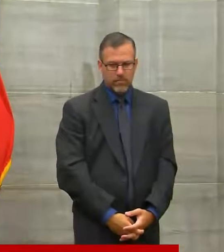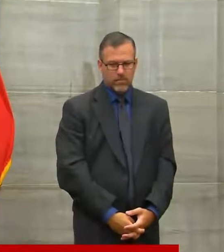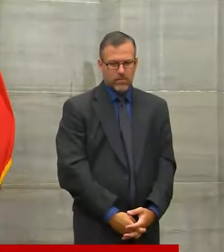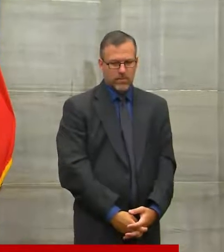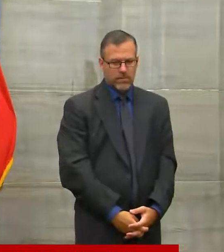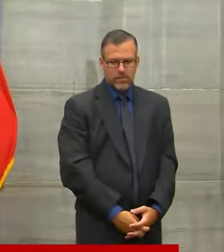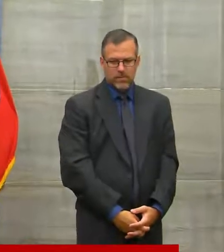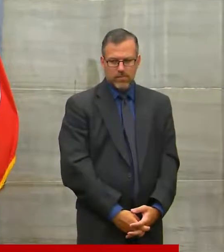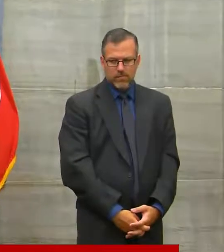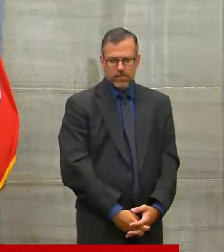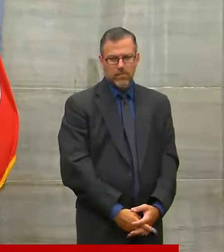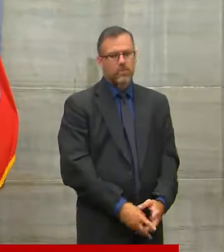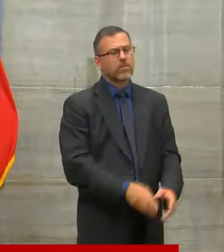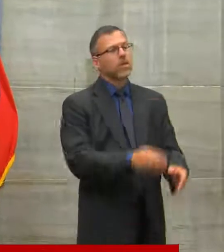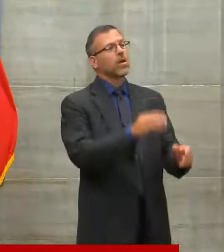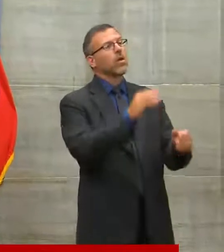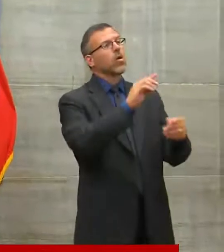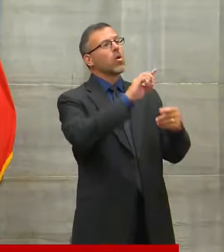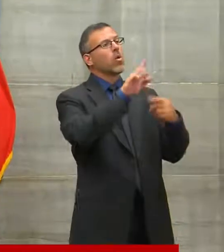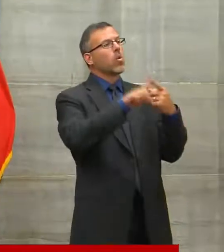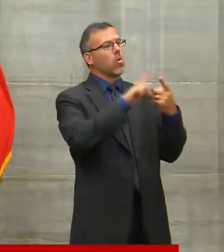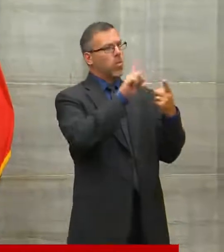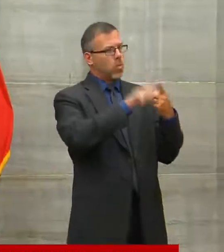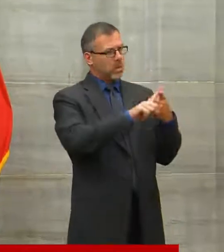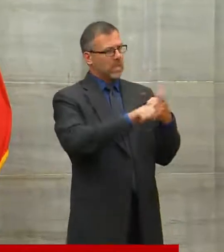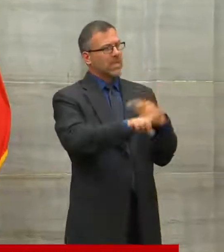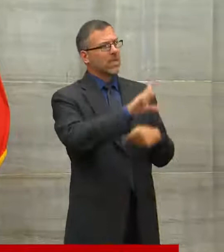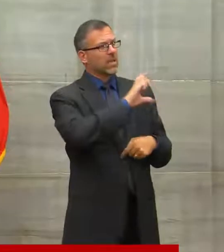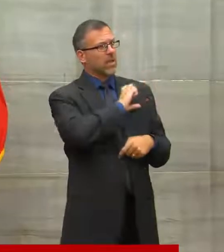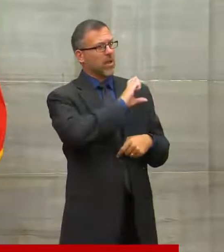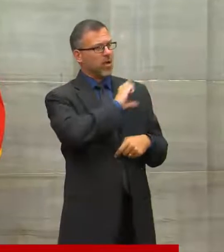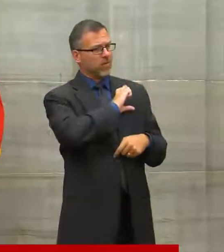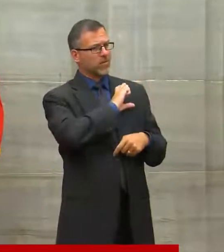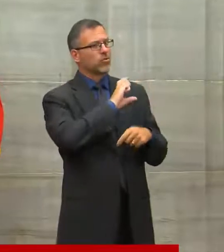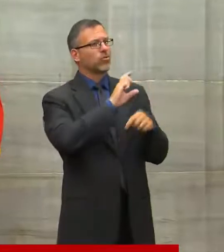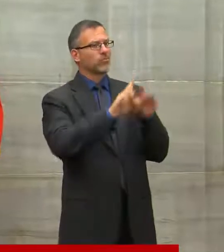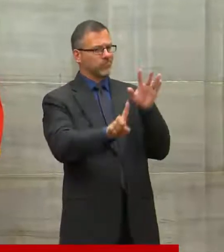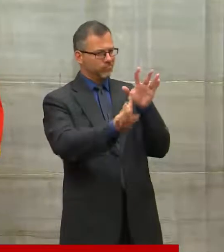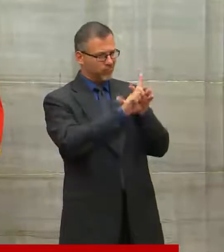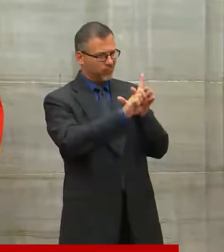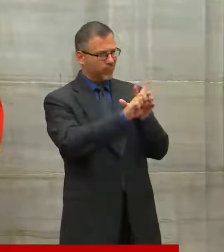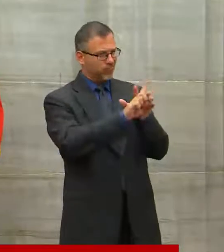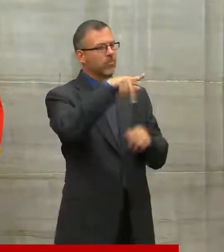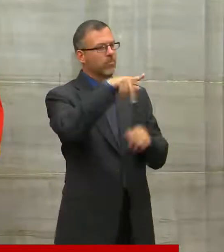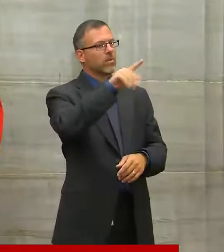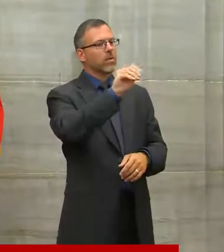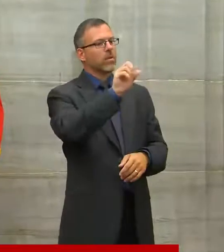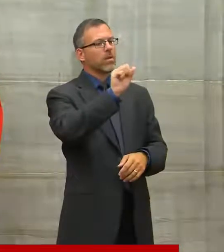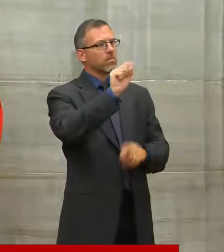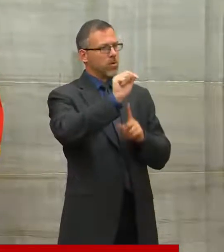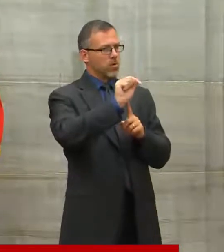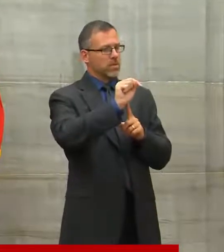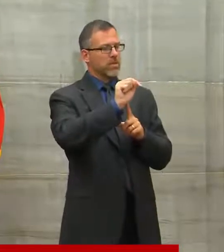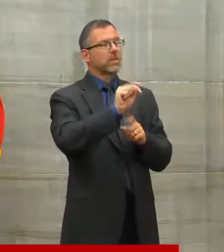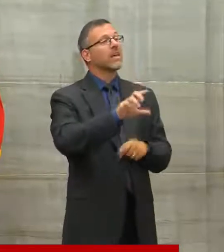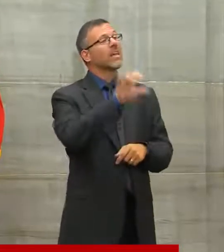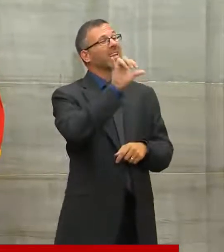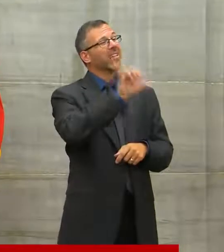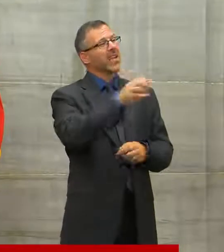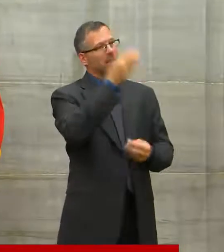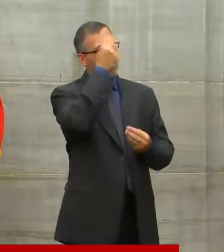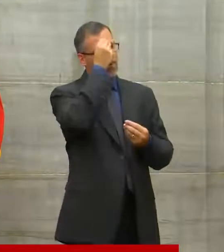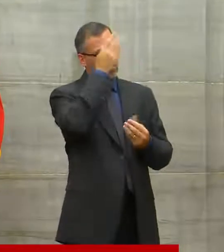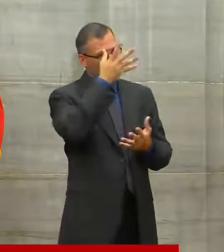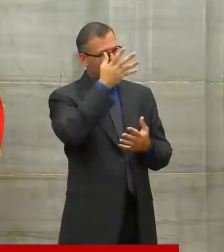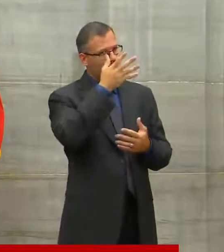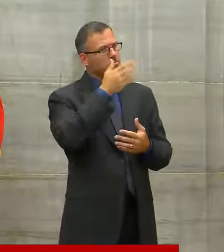is when they come to post, the agency comes to post and they're asking for decertification, then that information is kept.